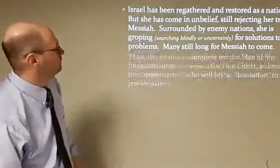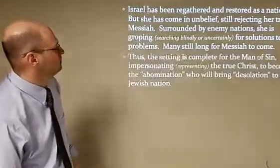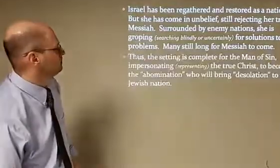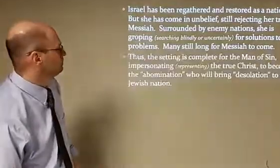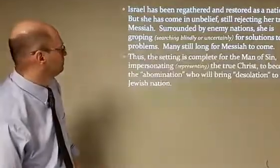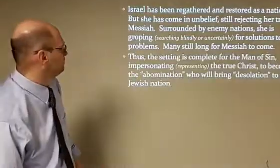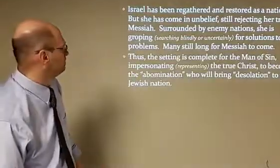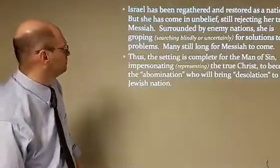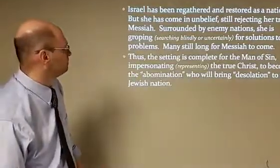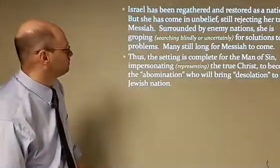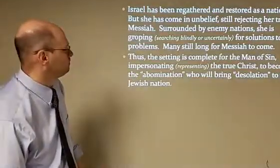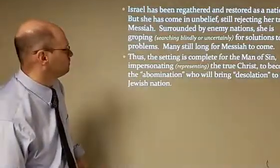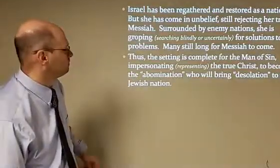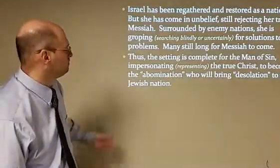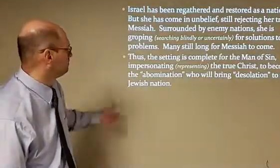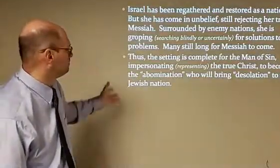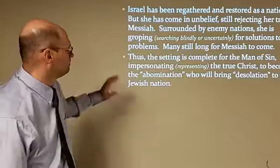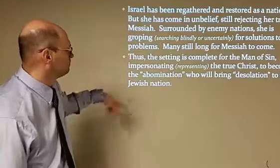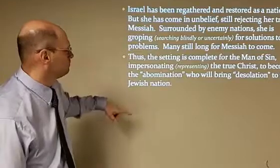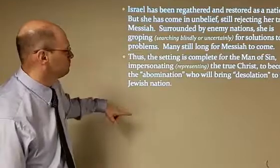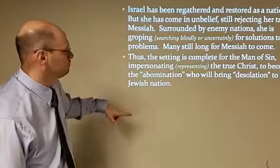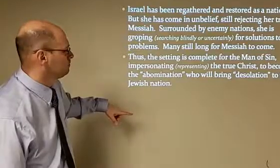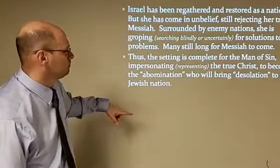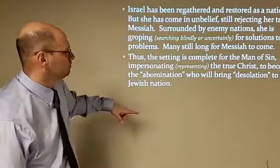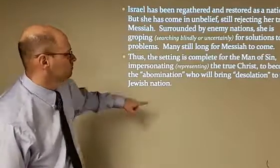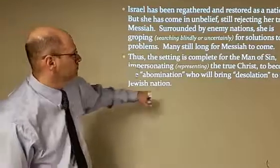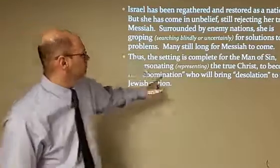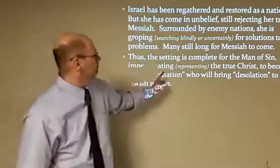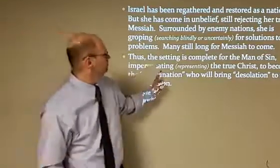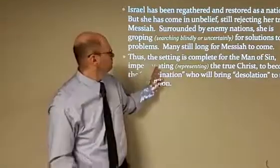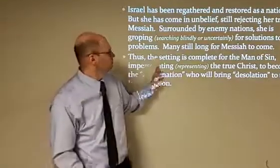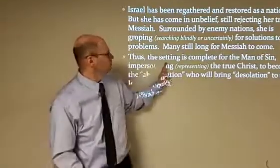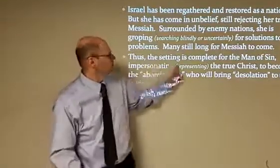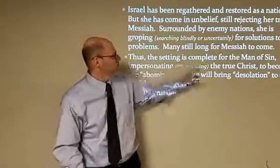looking for solutions. So many still long for the Messiah.